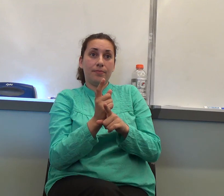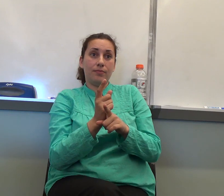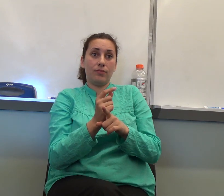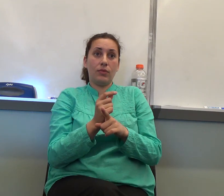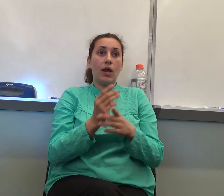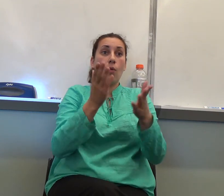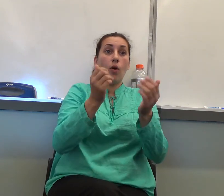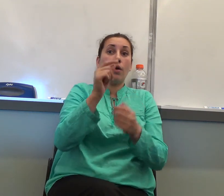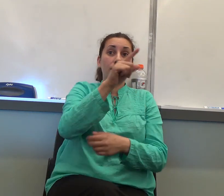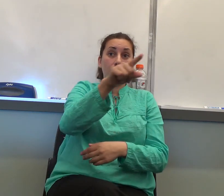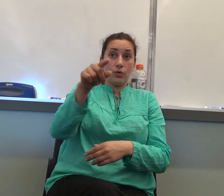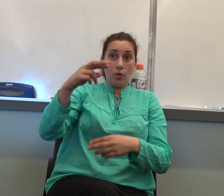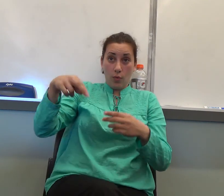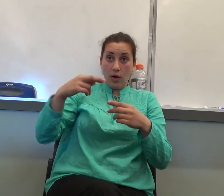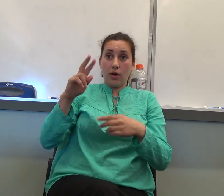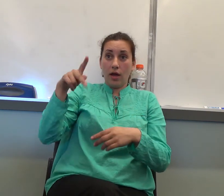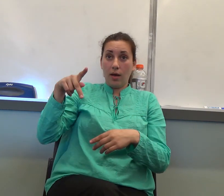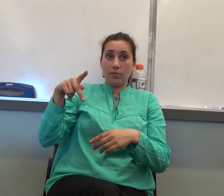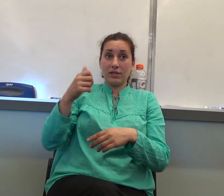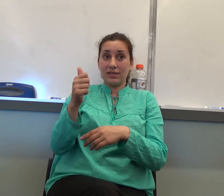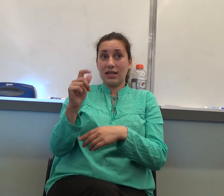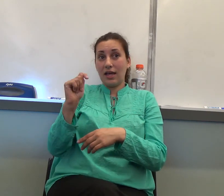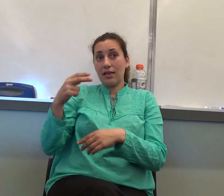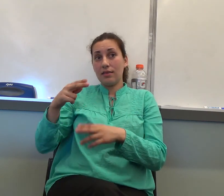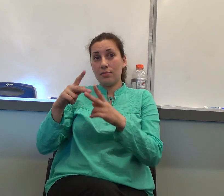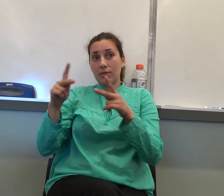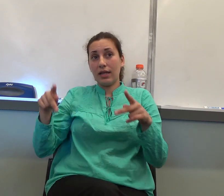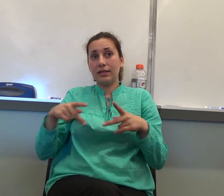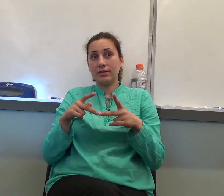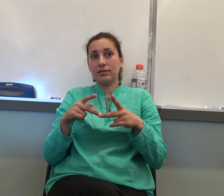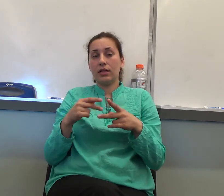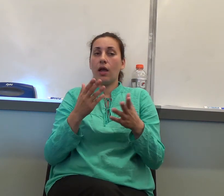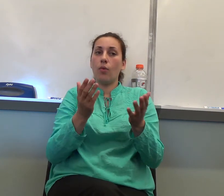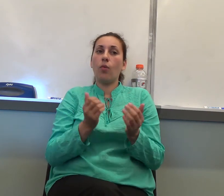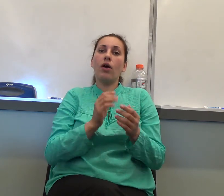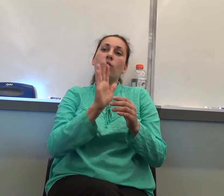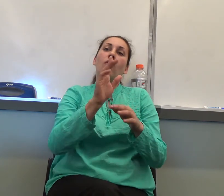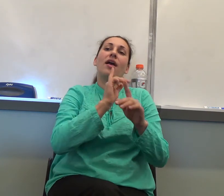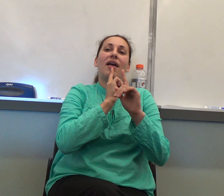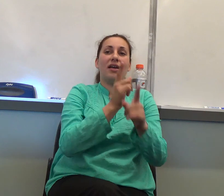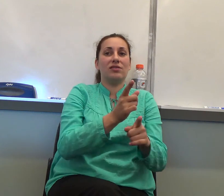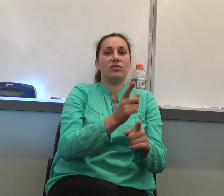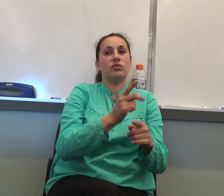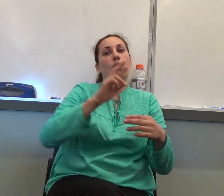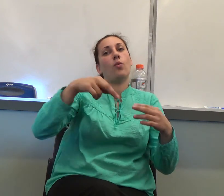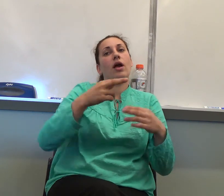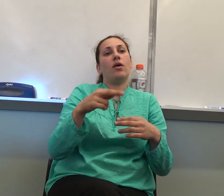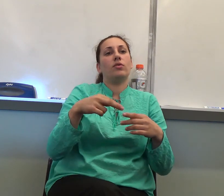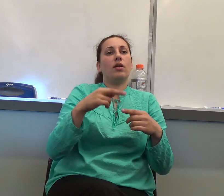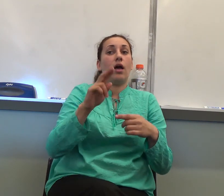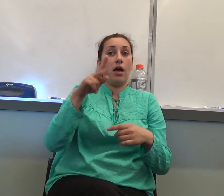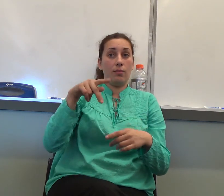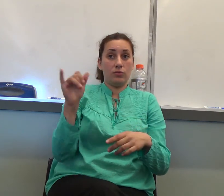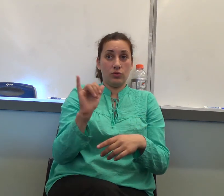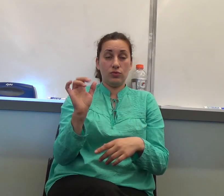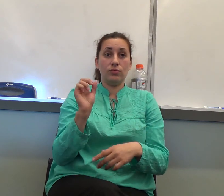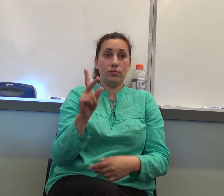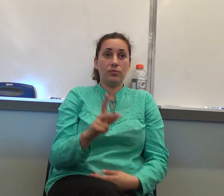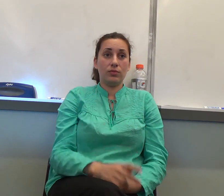10th place, they're talking about the quotient wants to be rounded to the 10th place, okay? Obviously, this was to the 10th, but we shifted